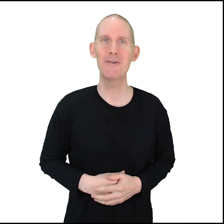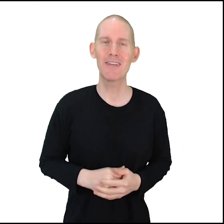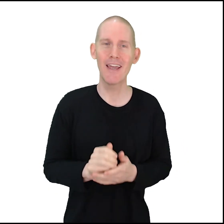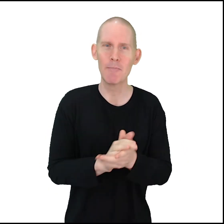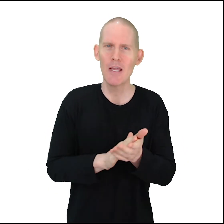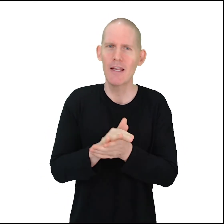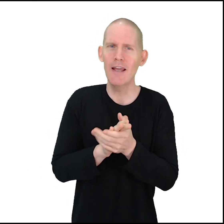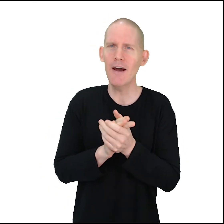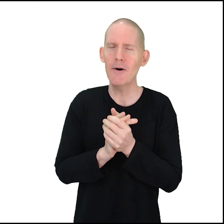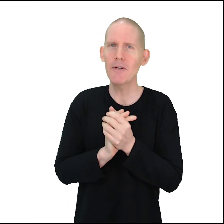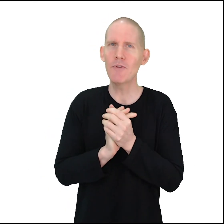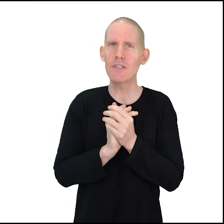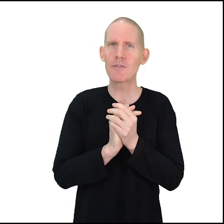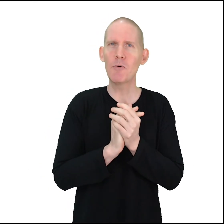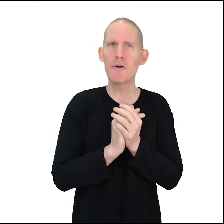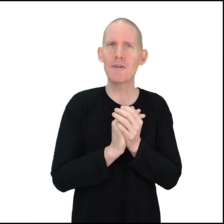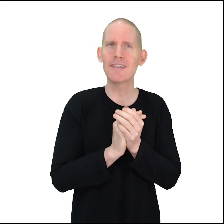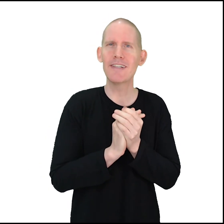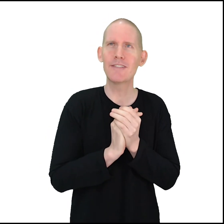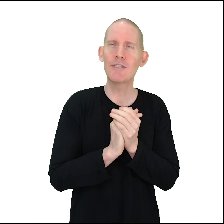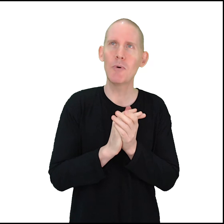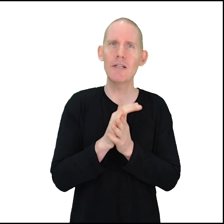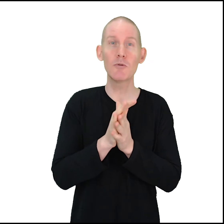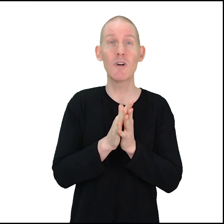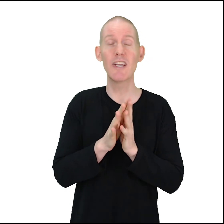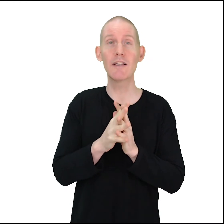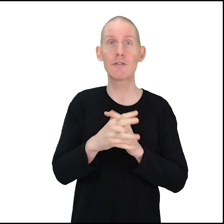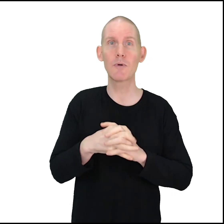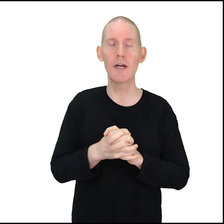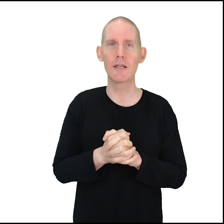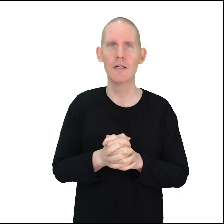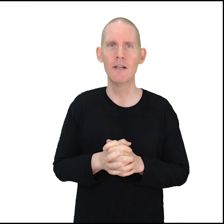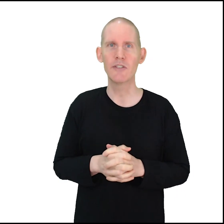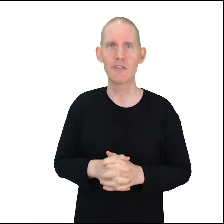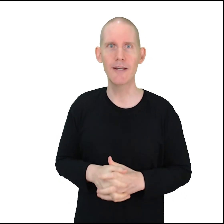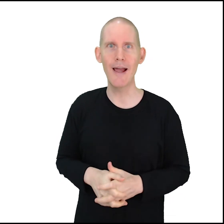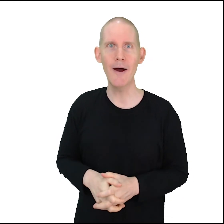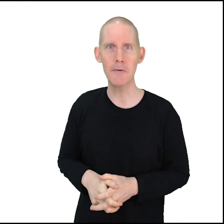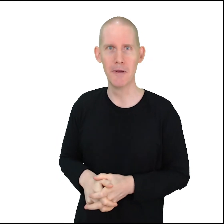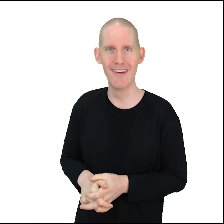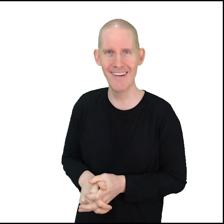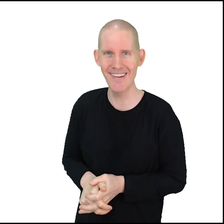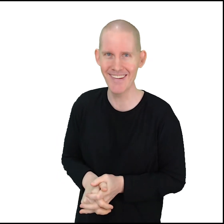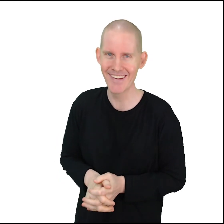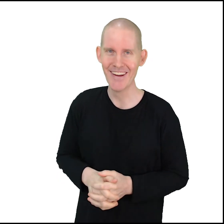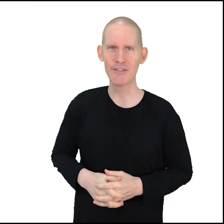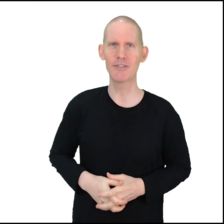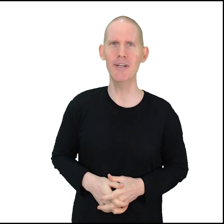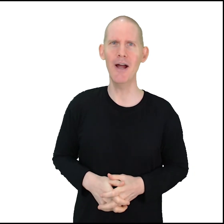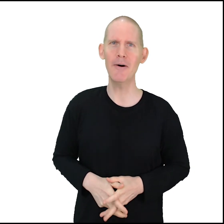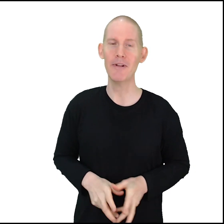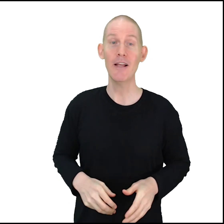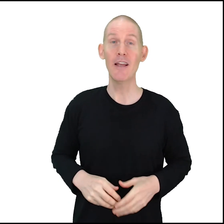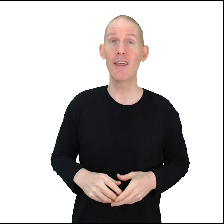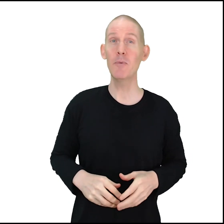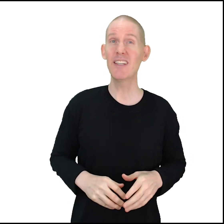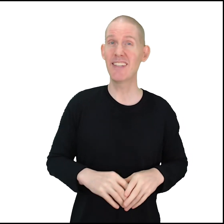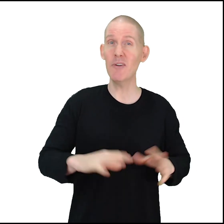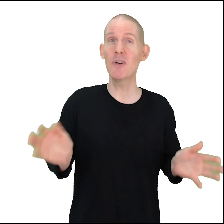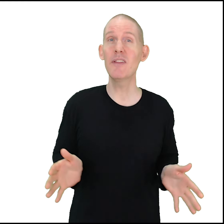Okay, now if this is more of a situation where in English we're like, sit down, sit down, then we get rid of the